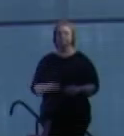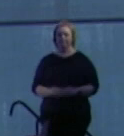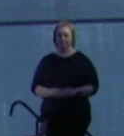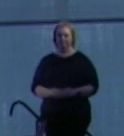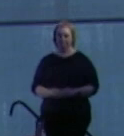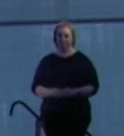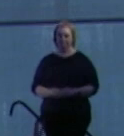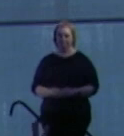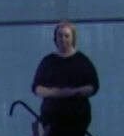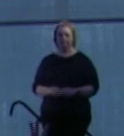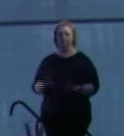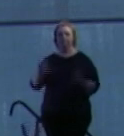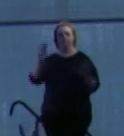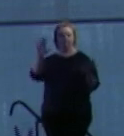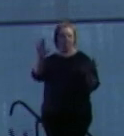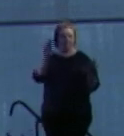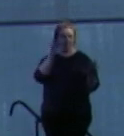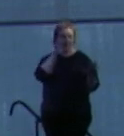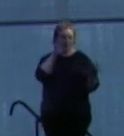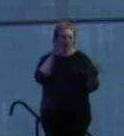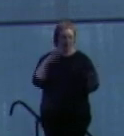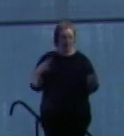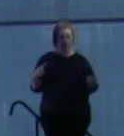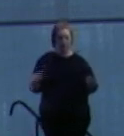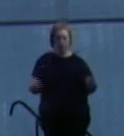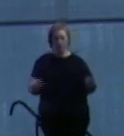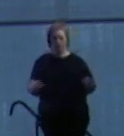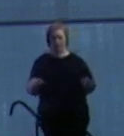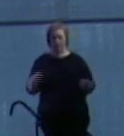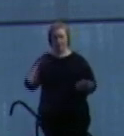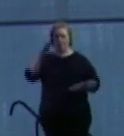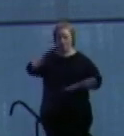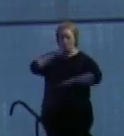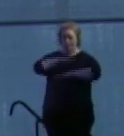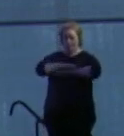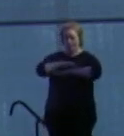Now, don't get too nervous about being at a seance table,